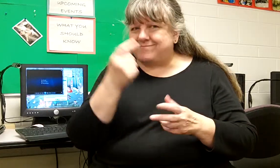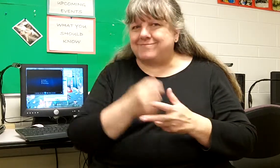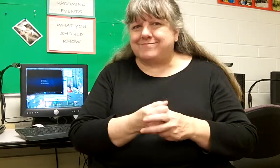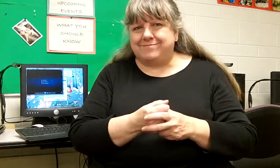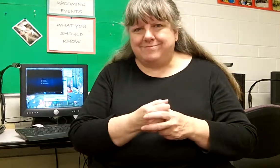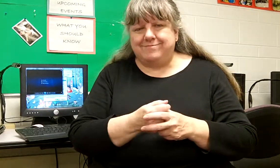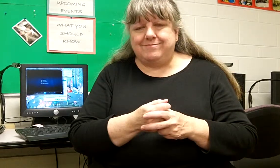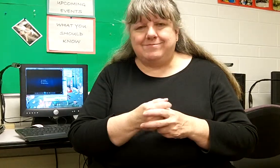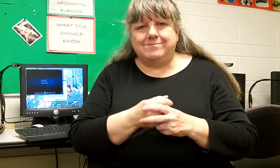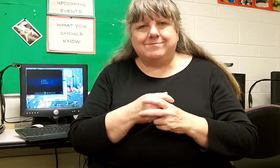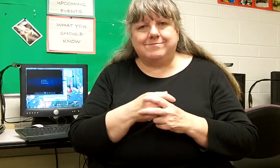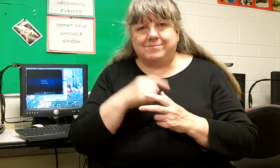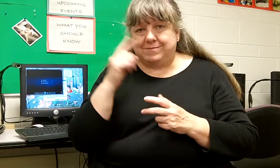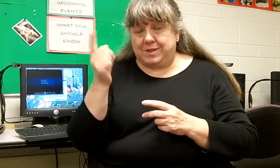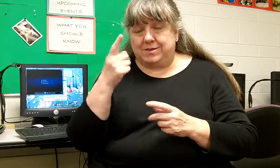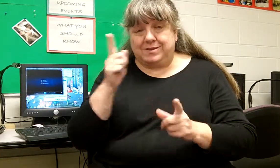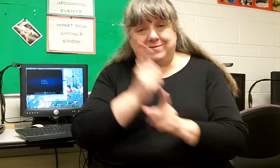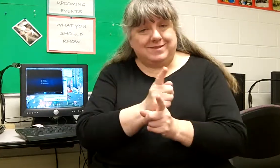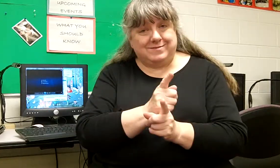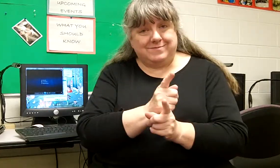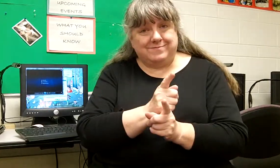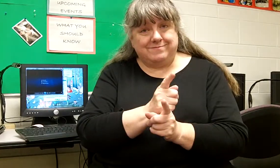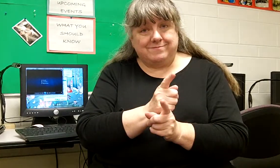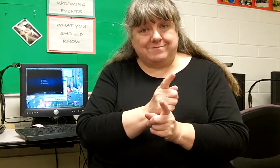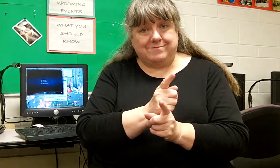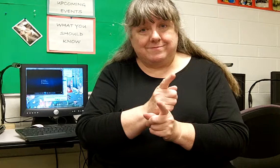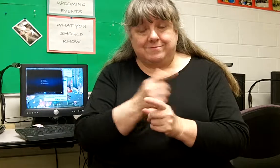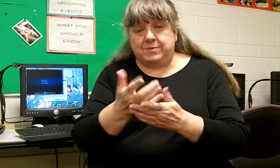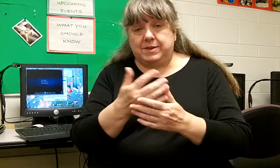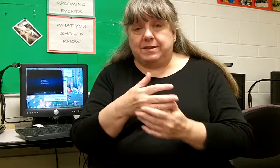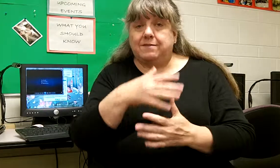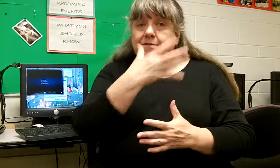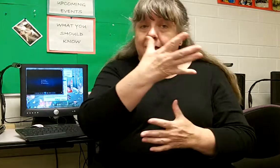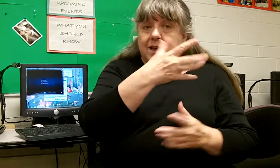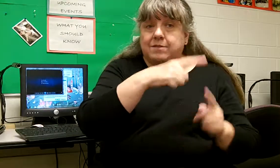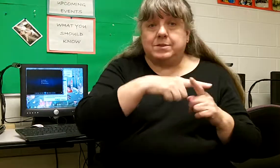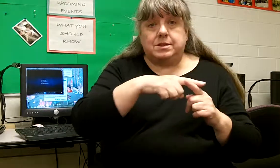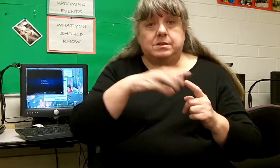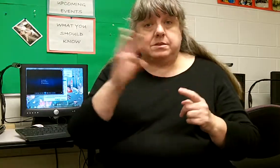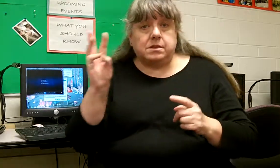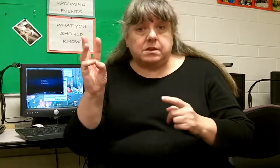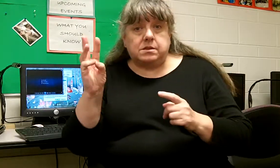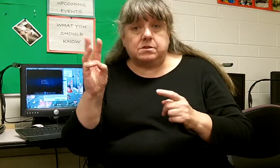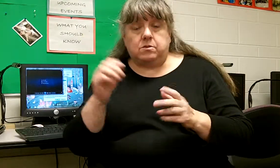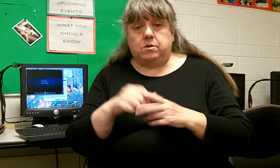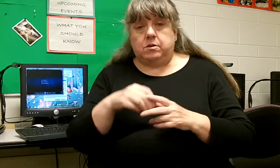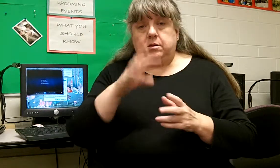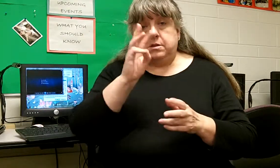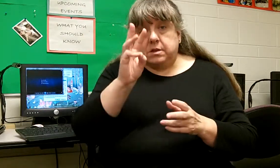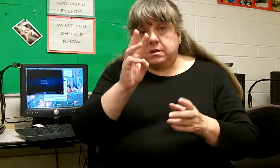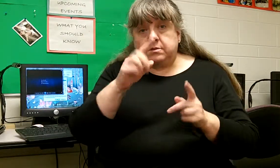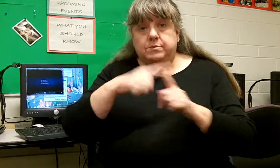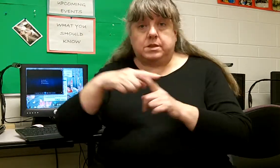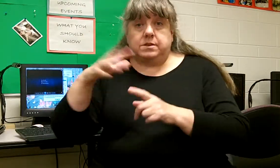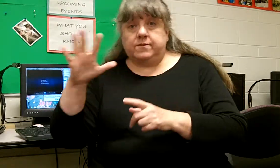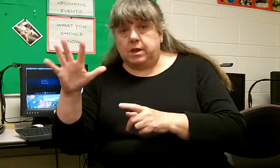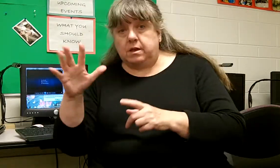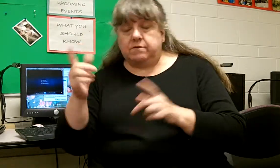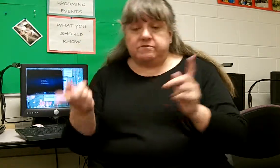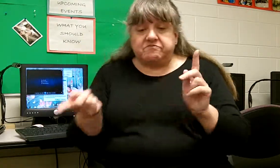it doesn't matter what order you add. 5 plus 6 is the same thing as 6 plus 5. And that makes sense. If I have 5 avocados and you give me